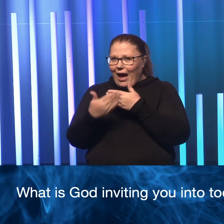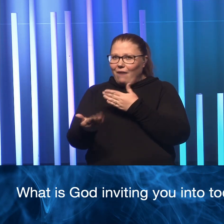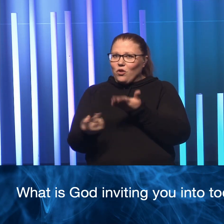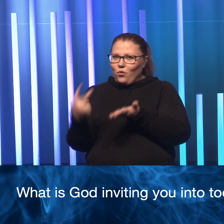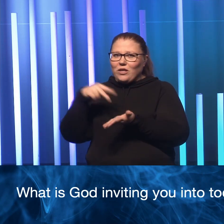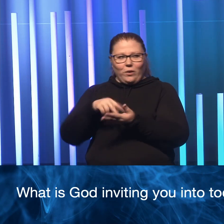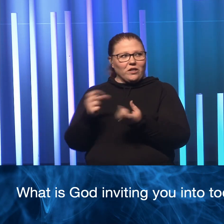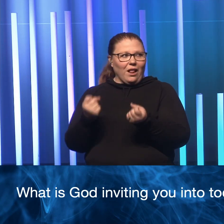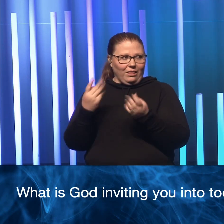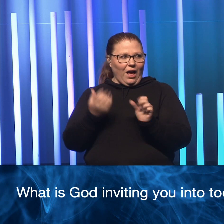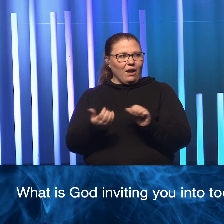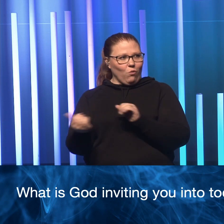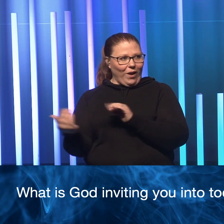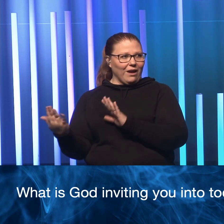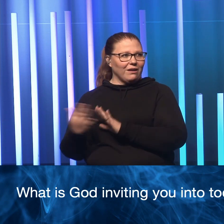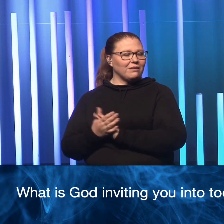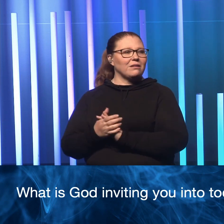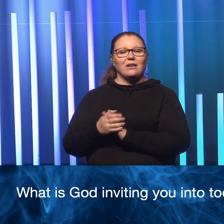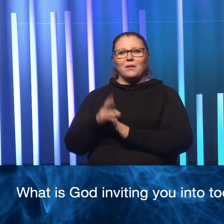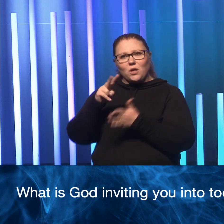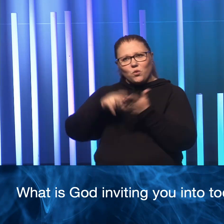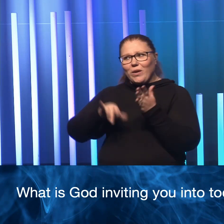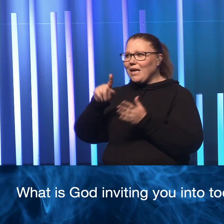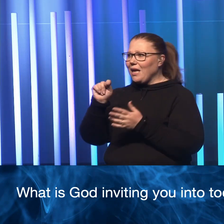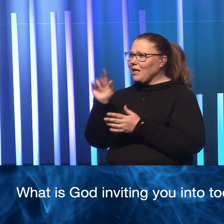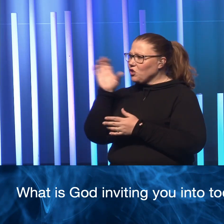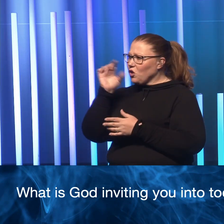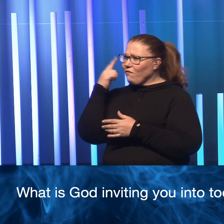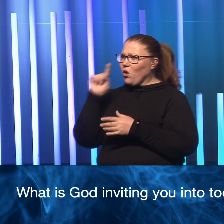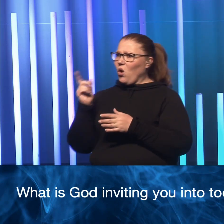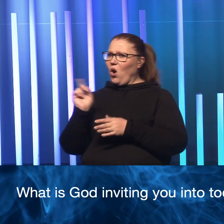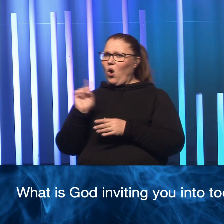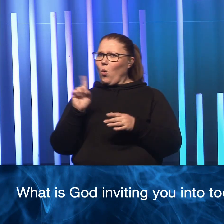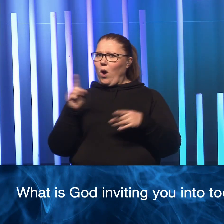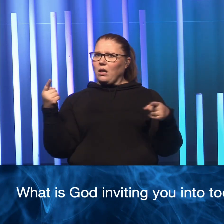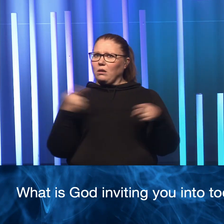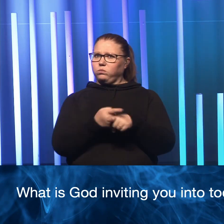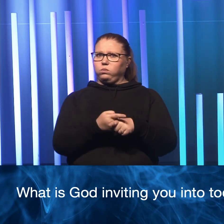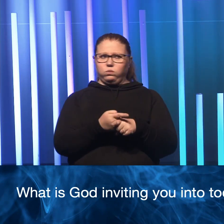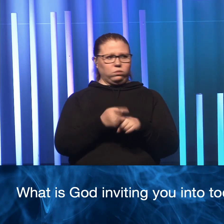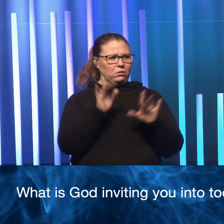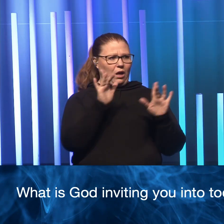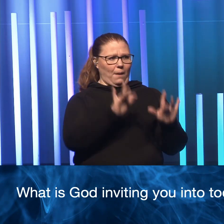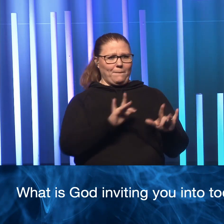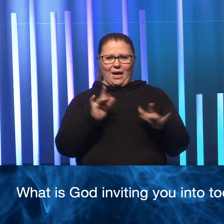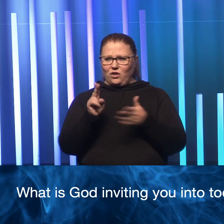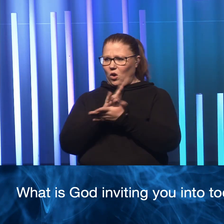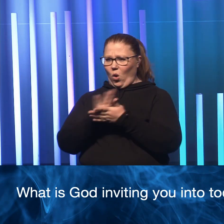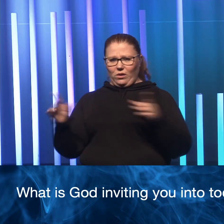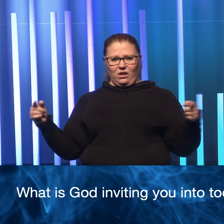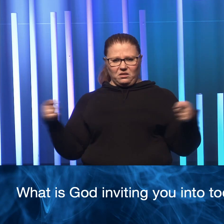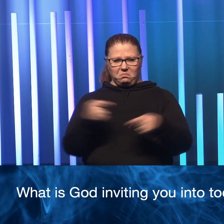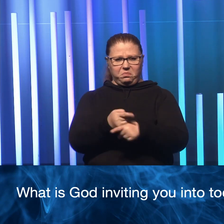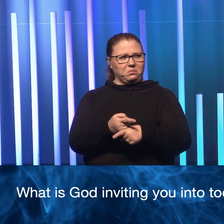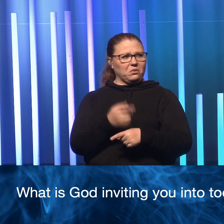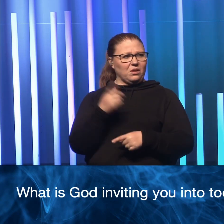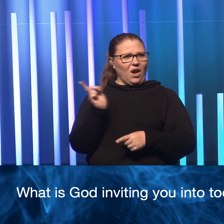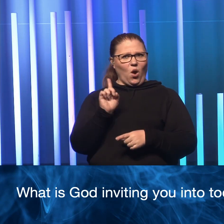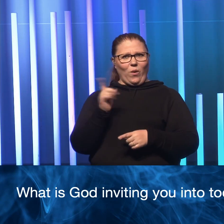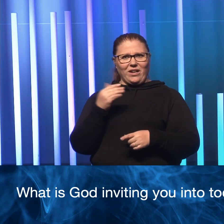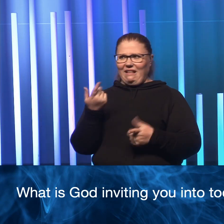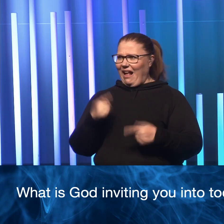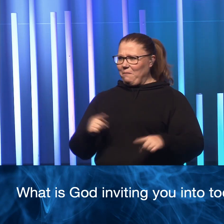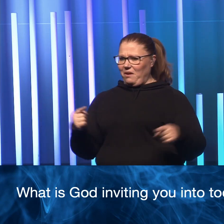lot of ways. But read it and look for, where is there a clash of compassion and holiness? Where is there that